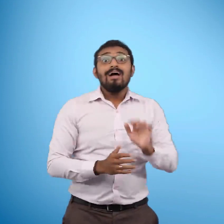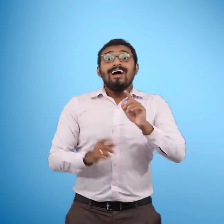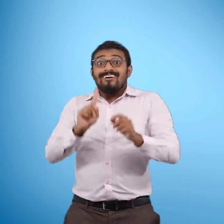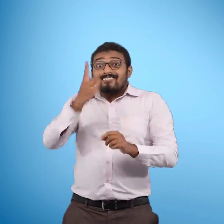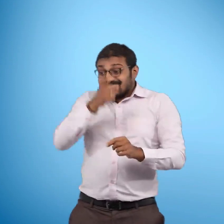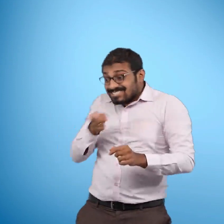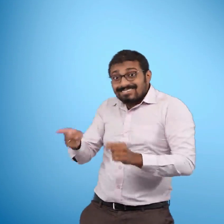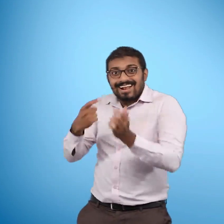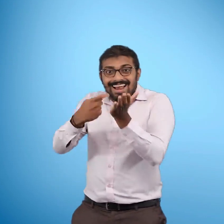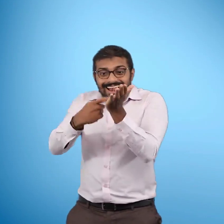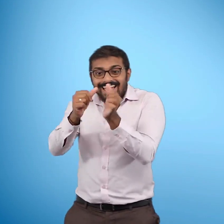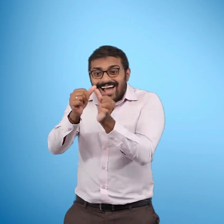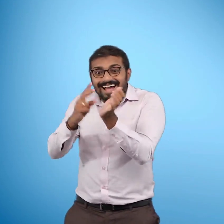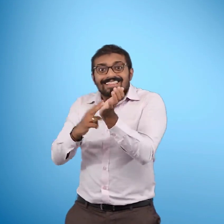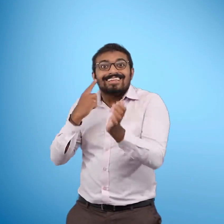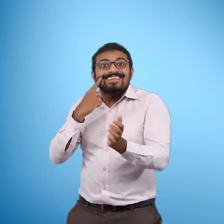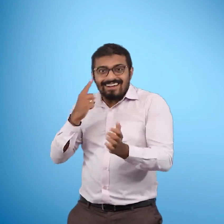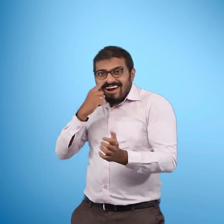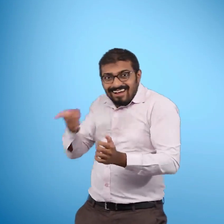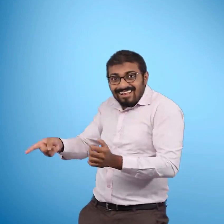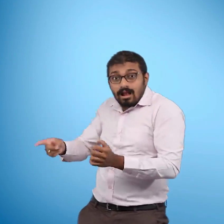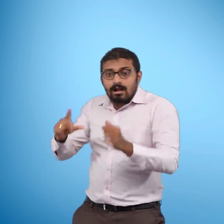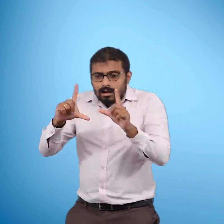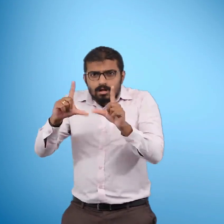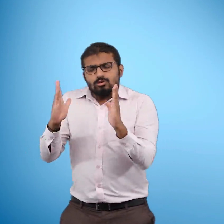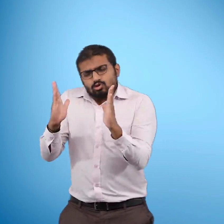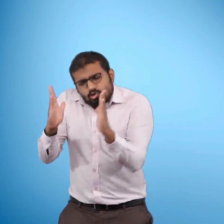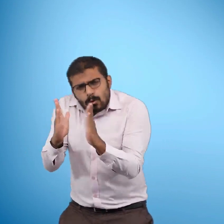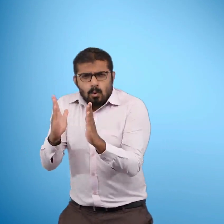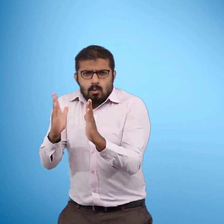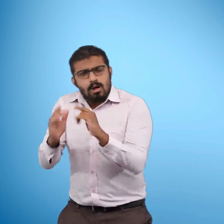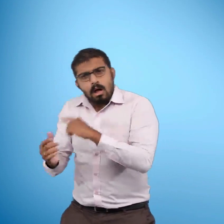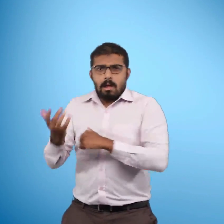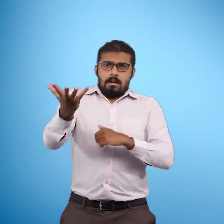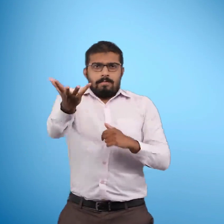Rani bought the shortest tile.